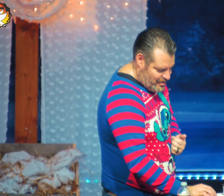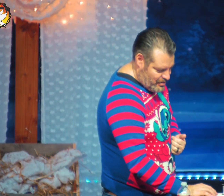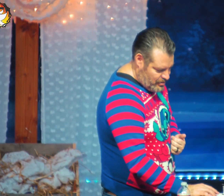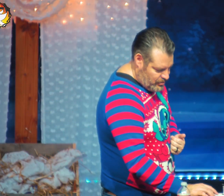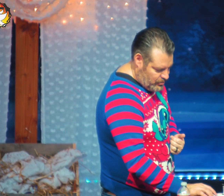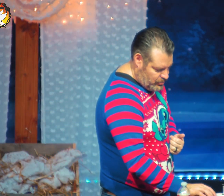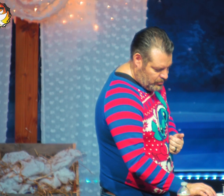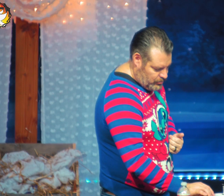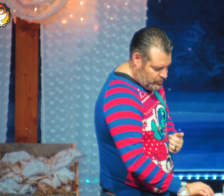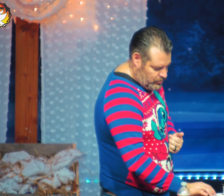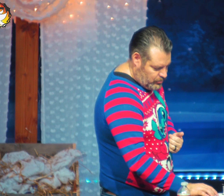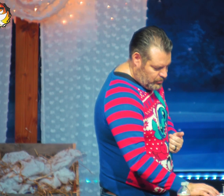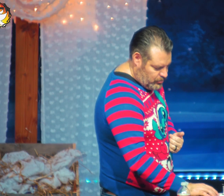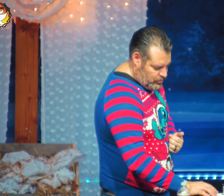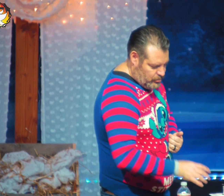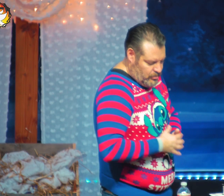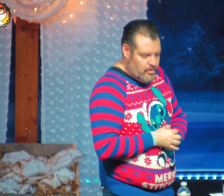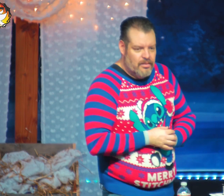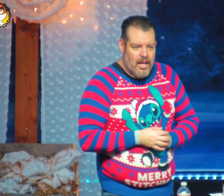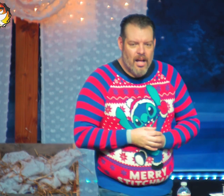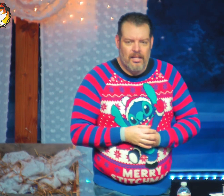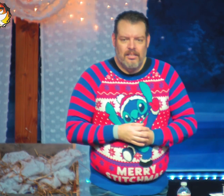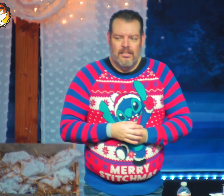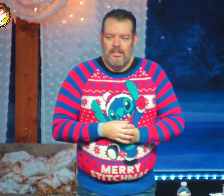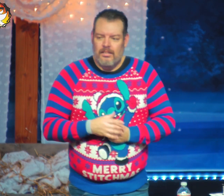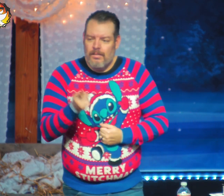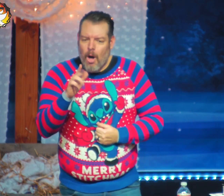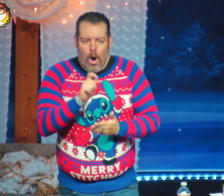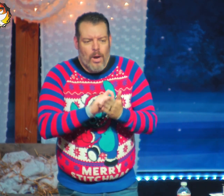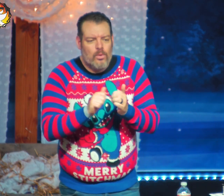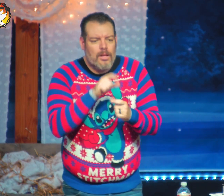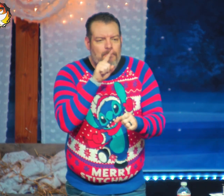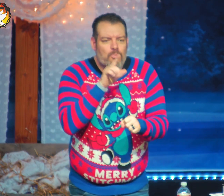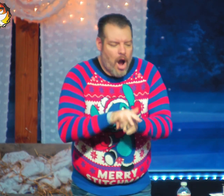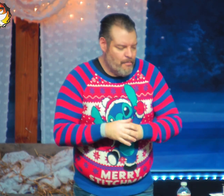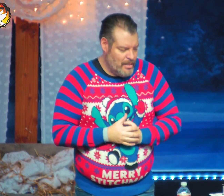this. This is a letter that he wrote. This letter is from God for you too.